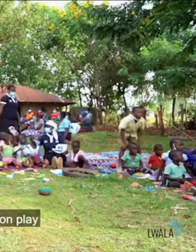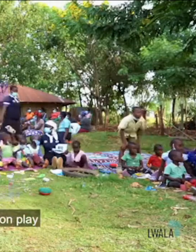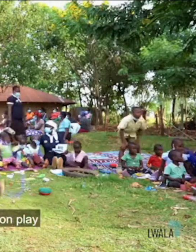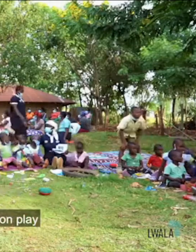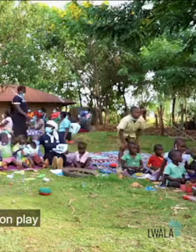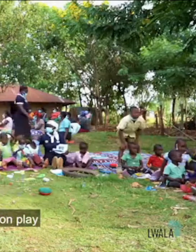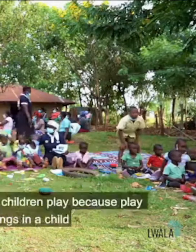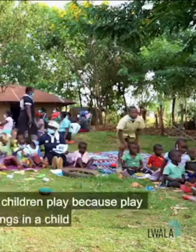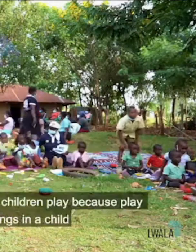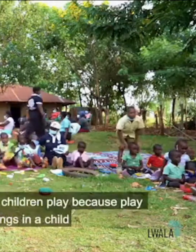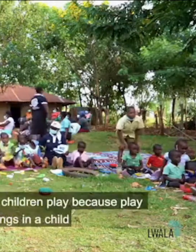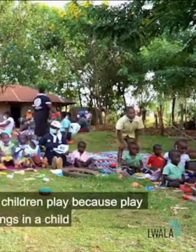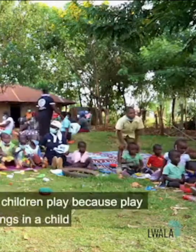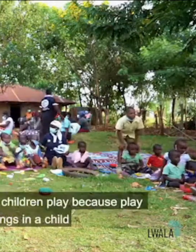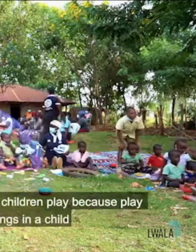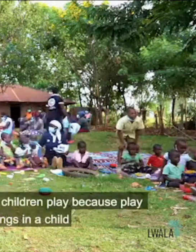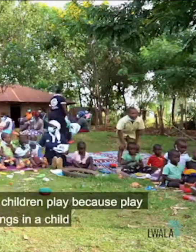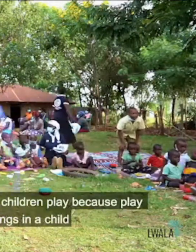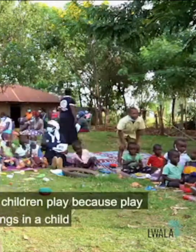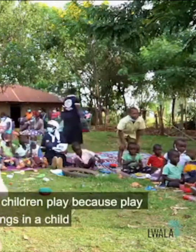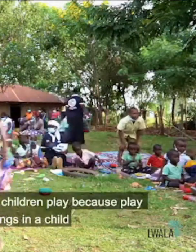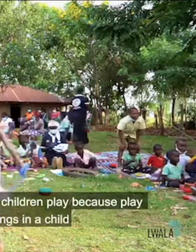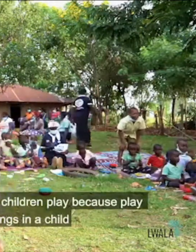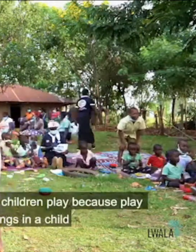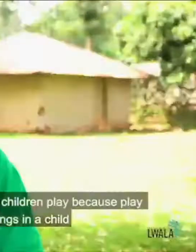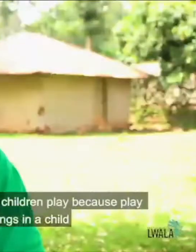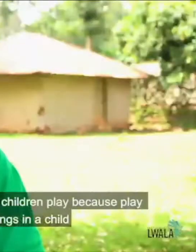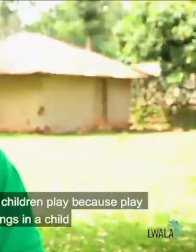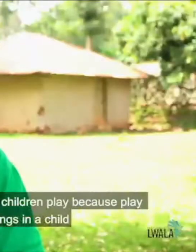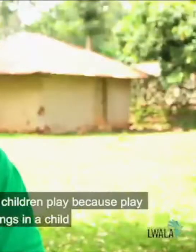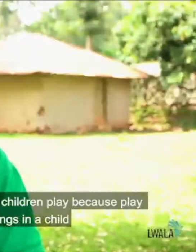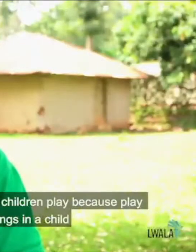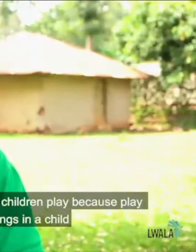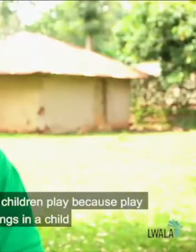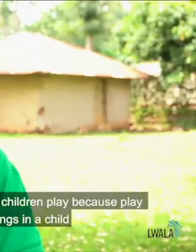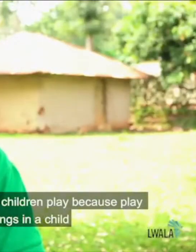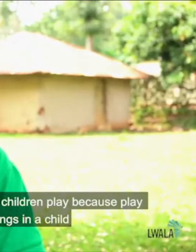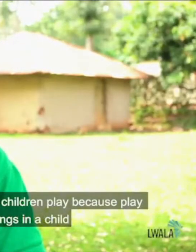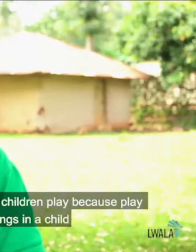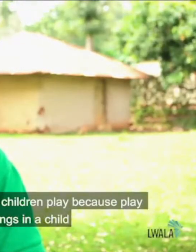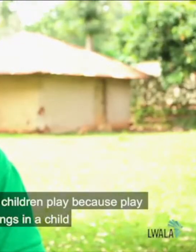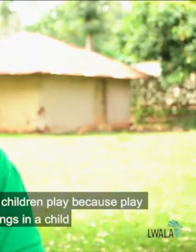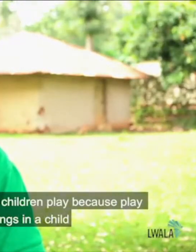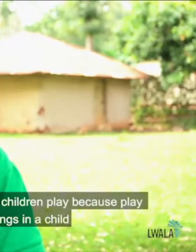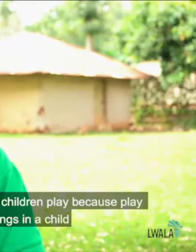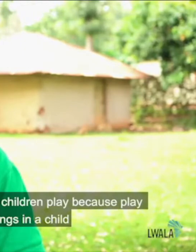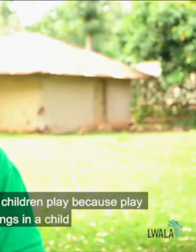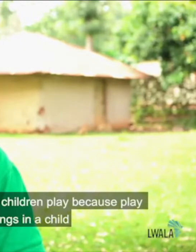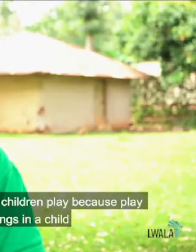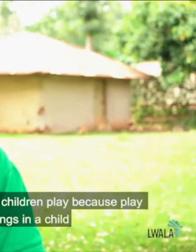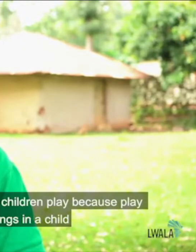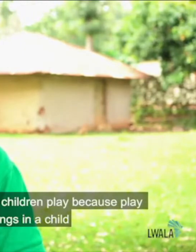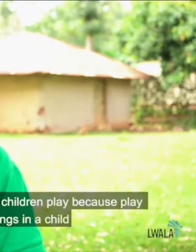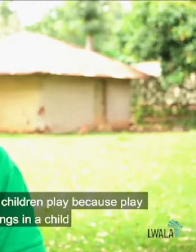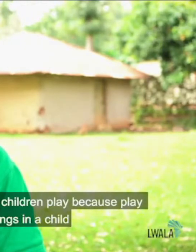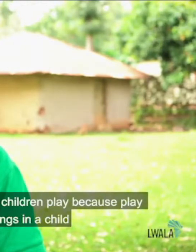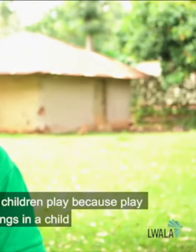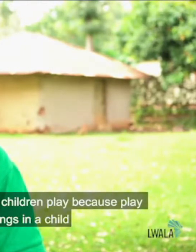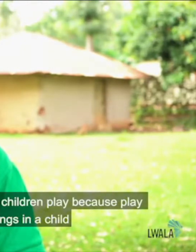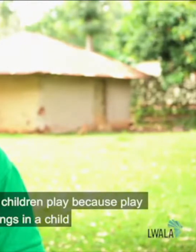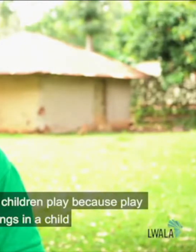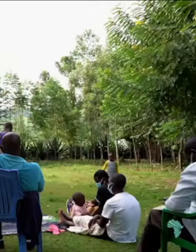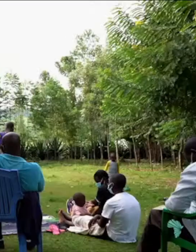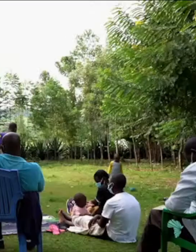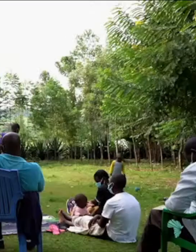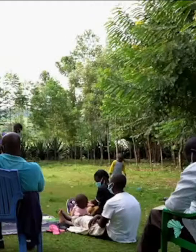play. Yeah, we always encourage them to let the children play, because Play developed so many things in